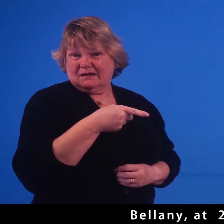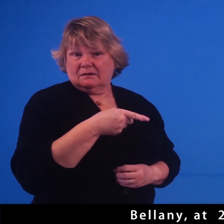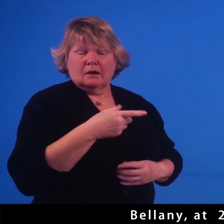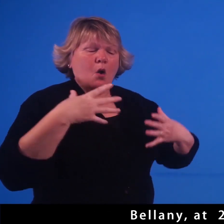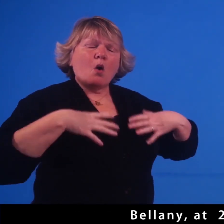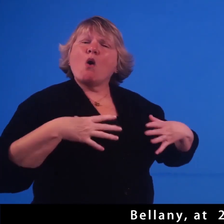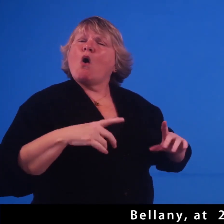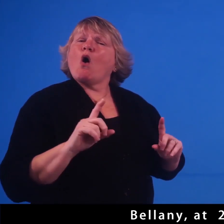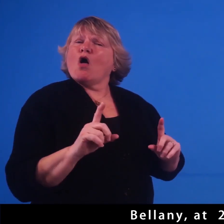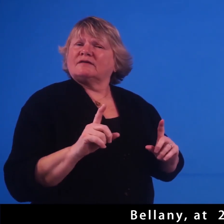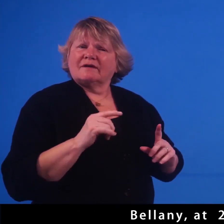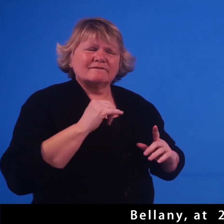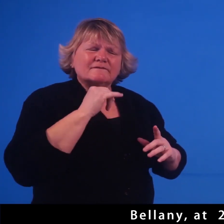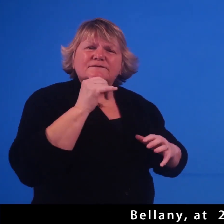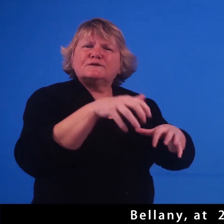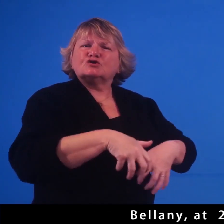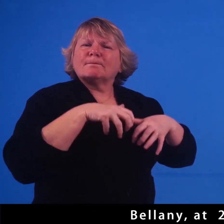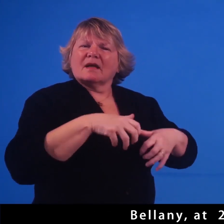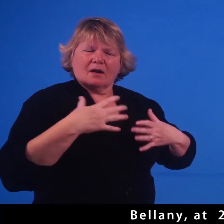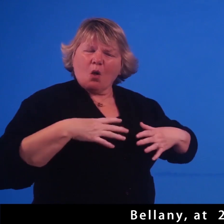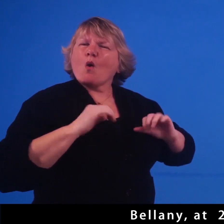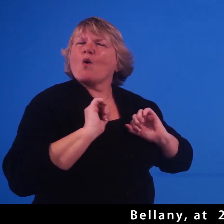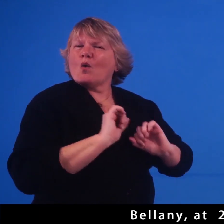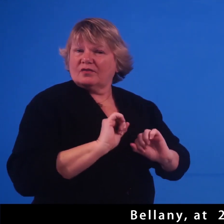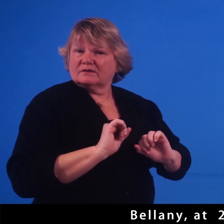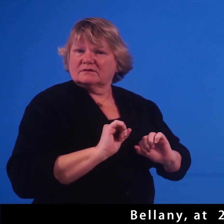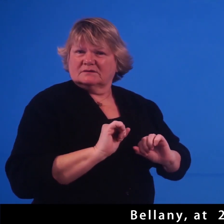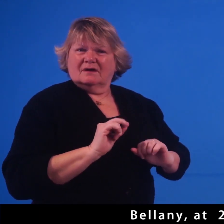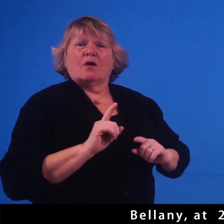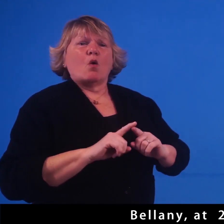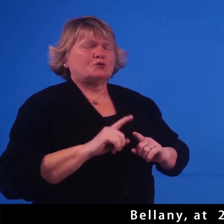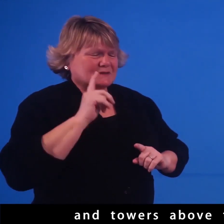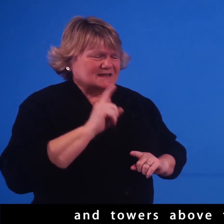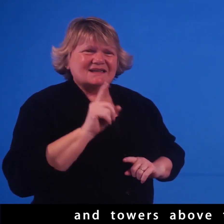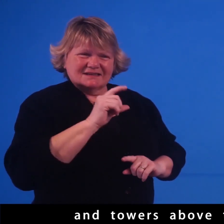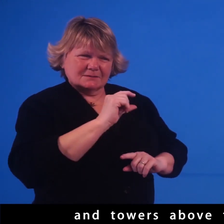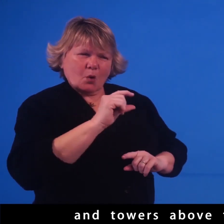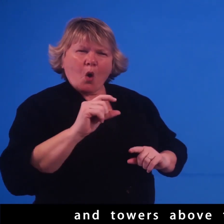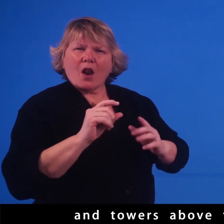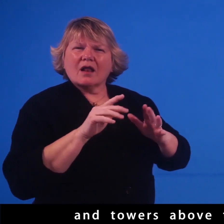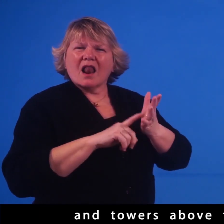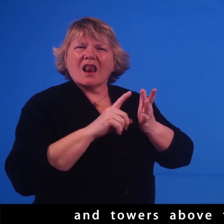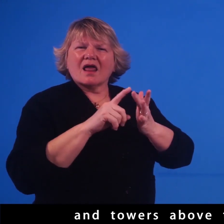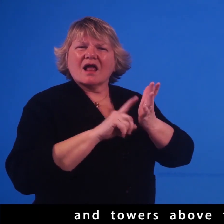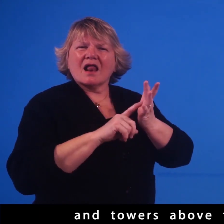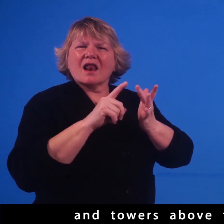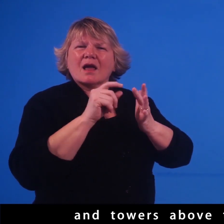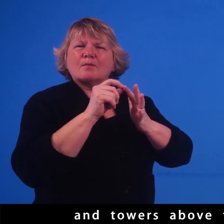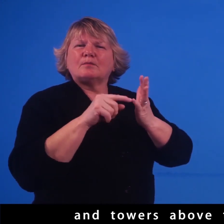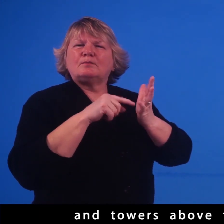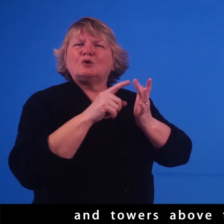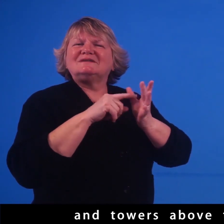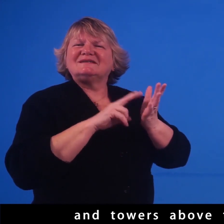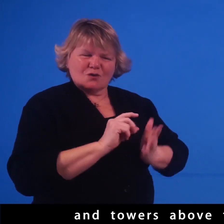Bellany, at 23 years old, is costumed in fisherman's gear and towers above the